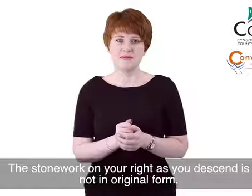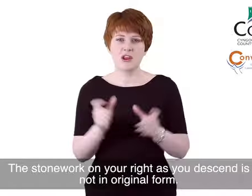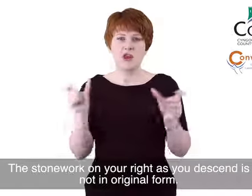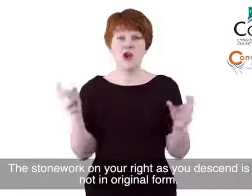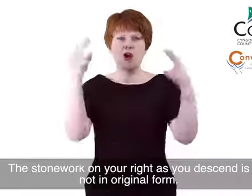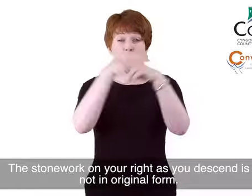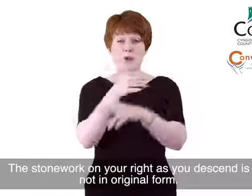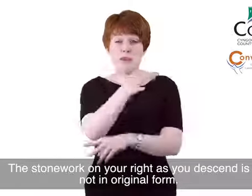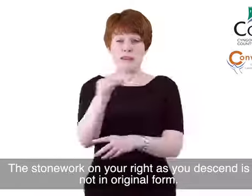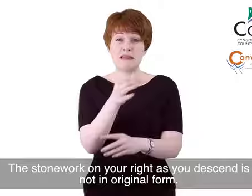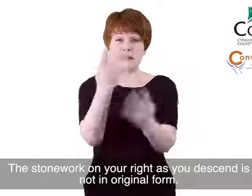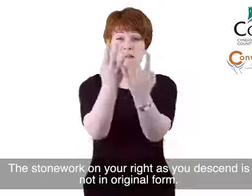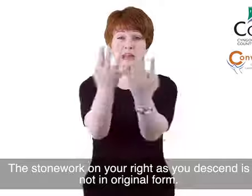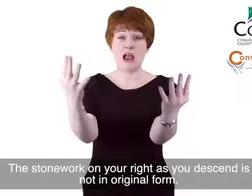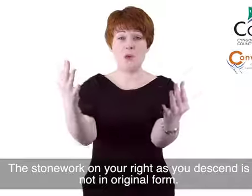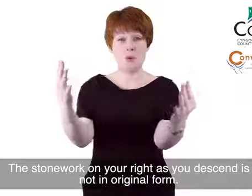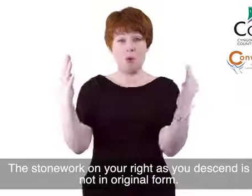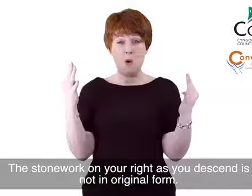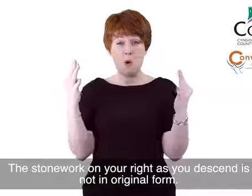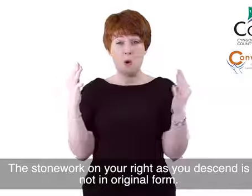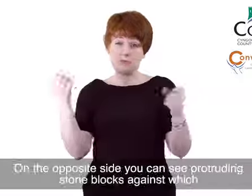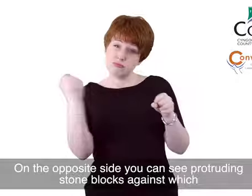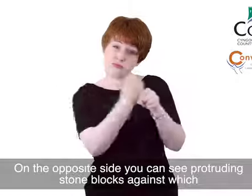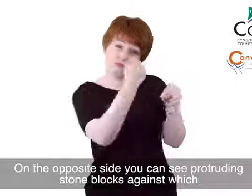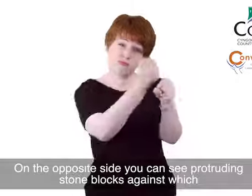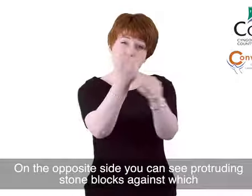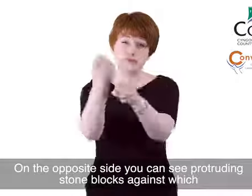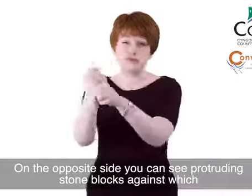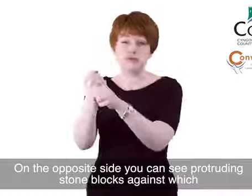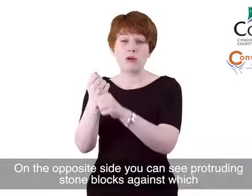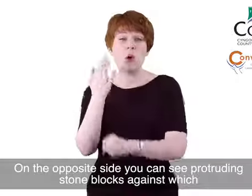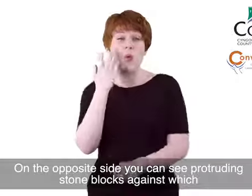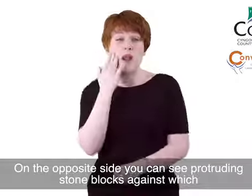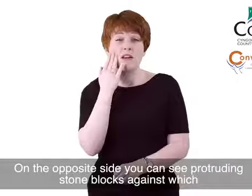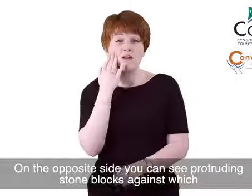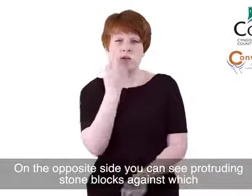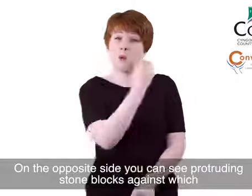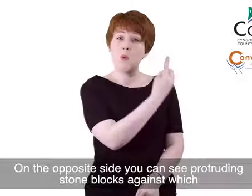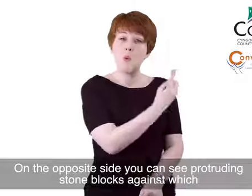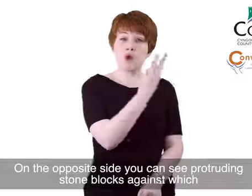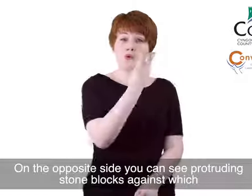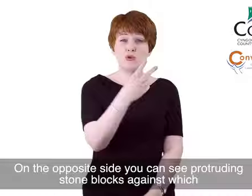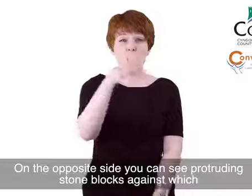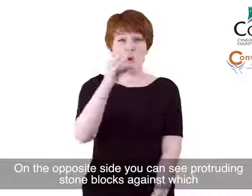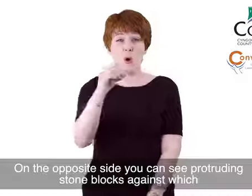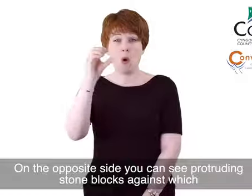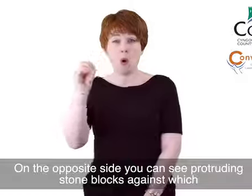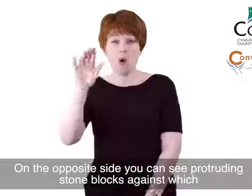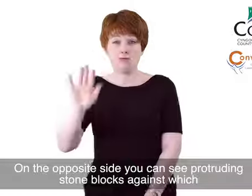as you descend is not in original form. On the opposite side, you can see protruding stone blocks against which